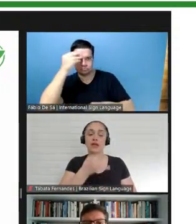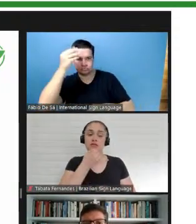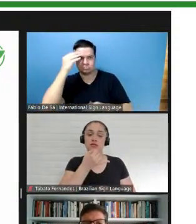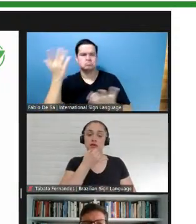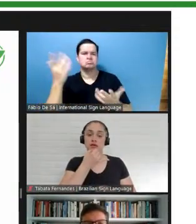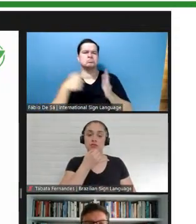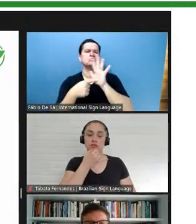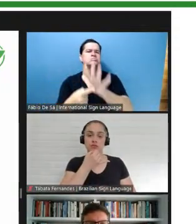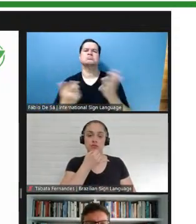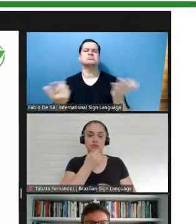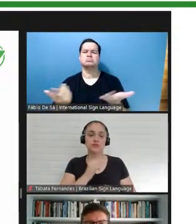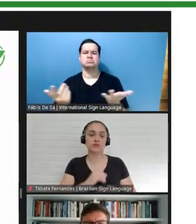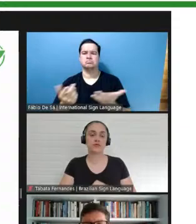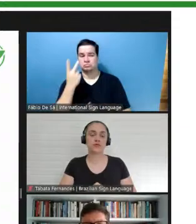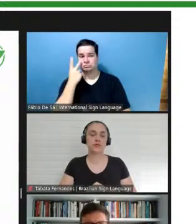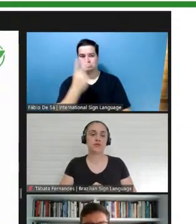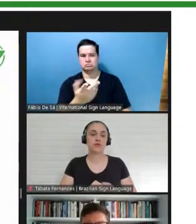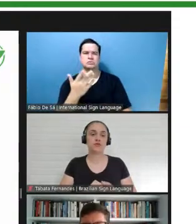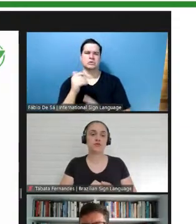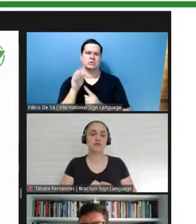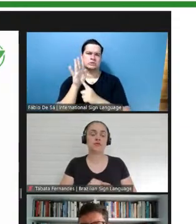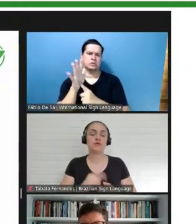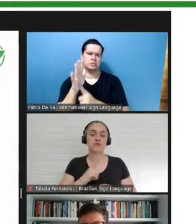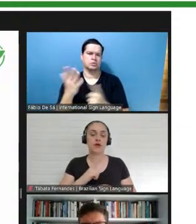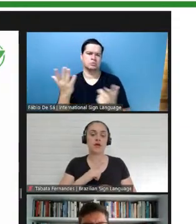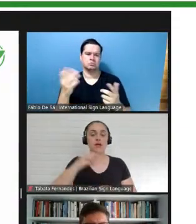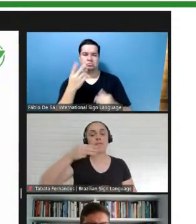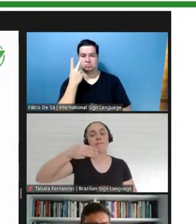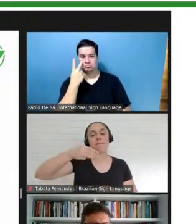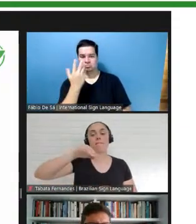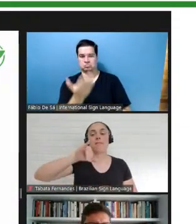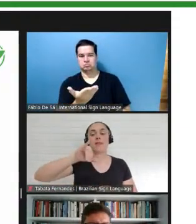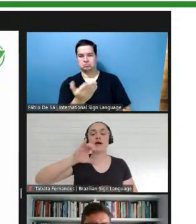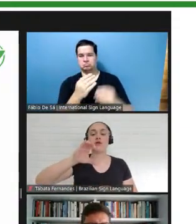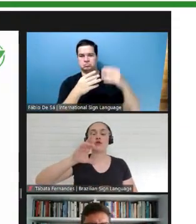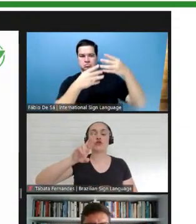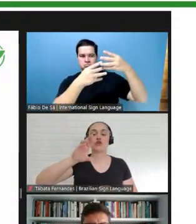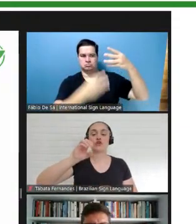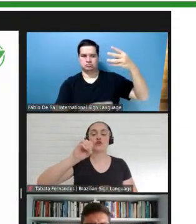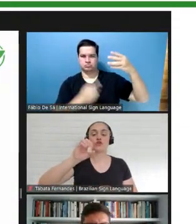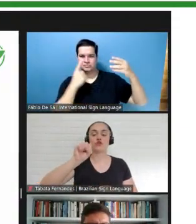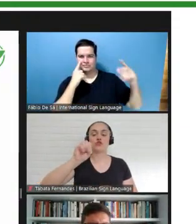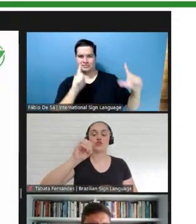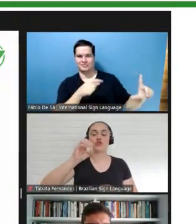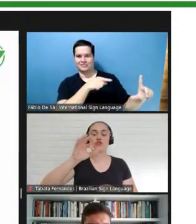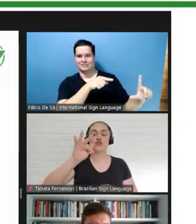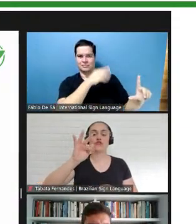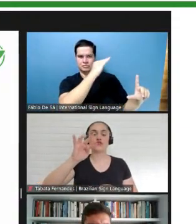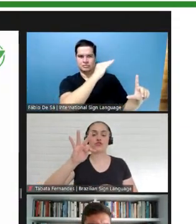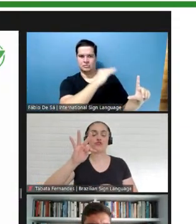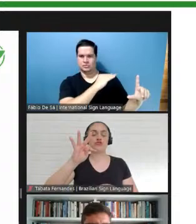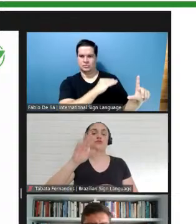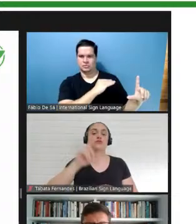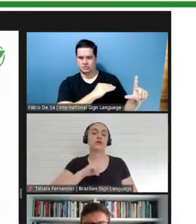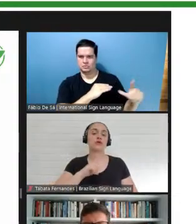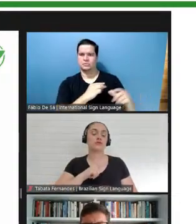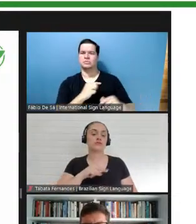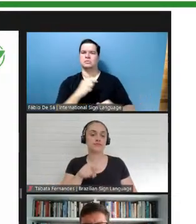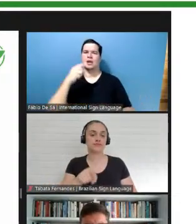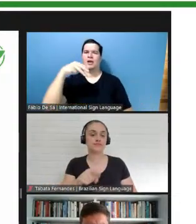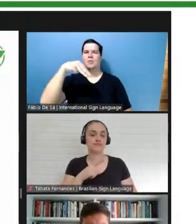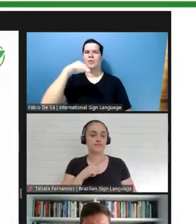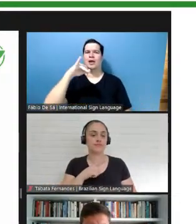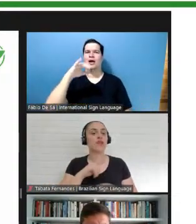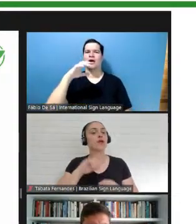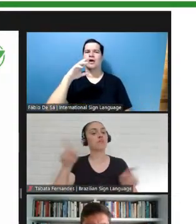off a Microsoft one, and you can actually look at different elements of the computer.